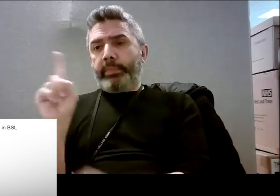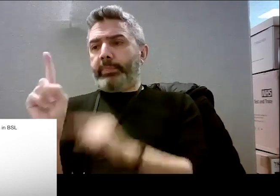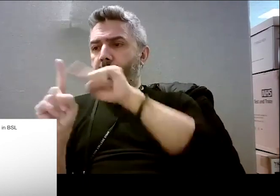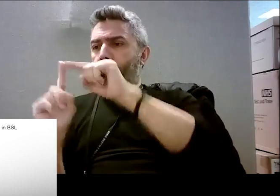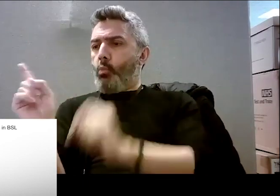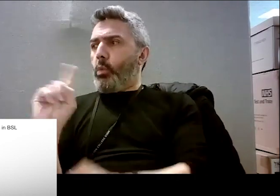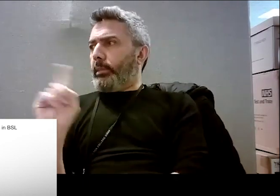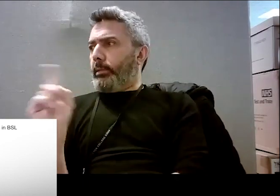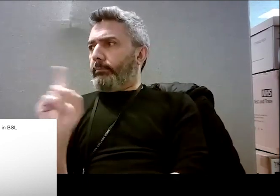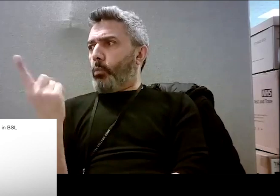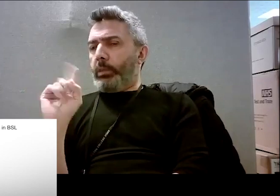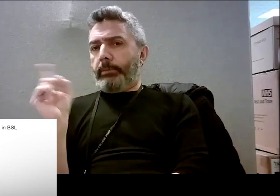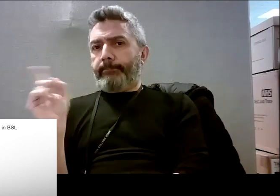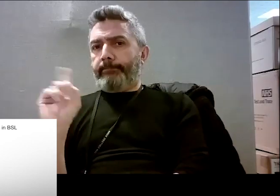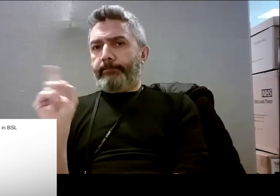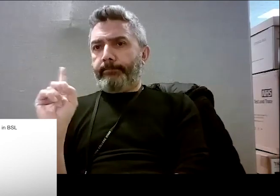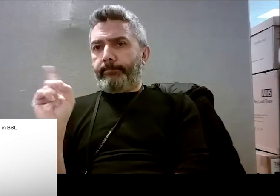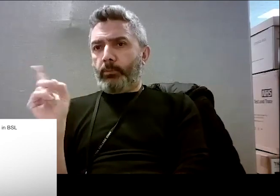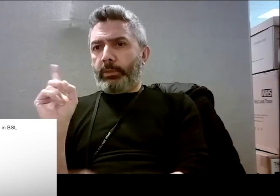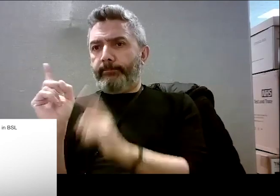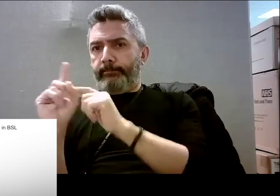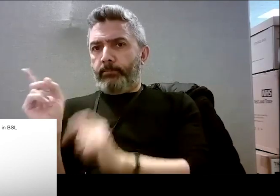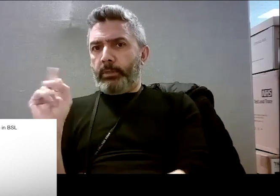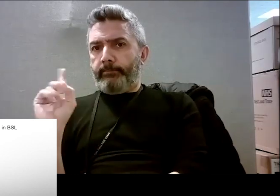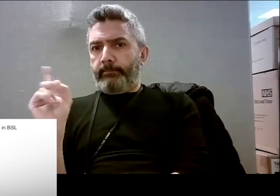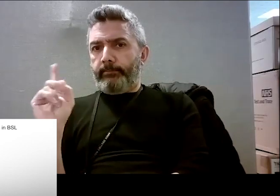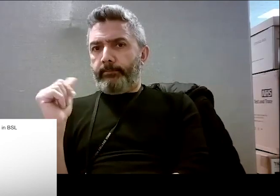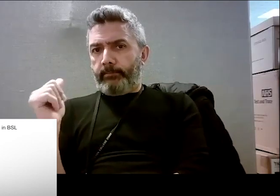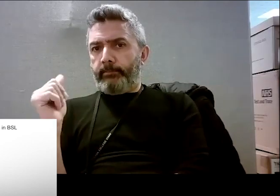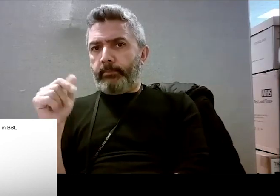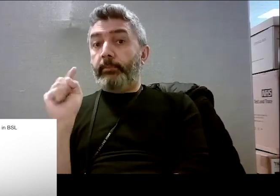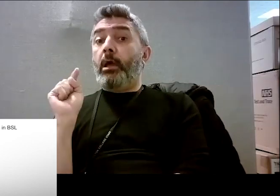Your name what? So with your finger what?